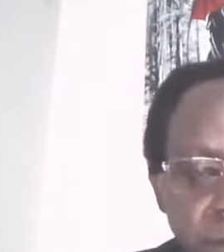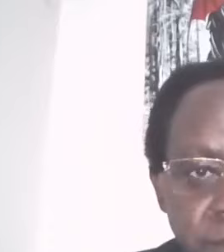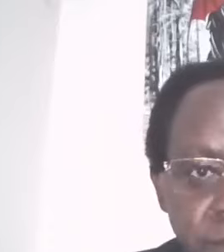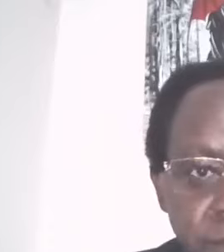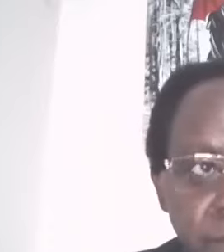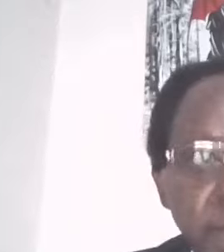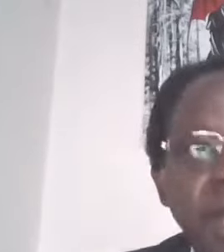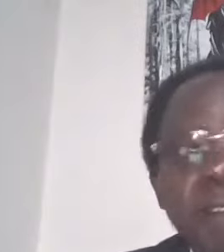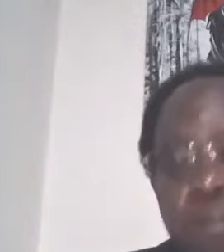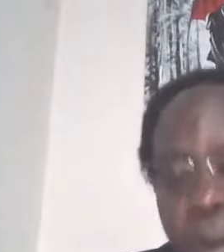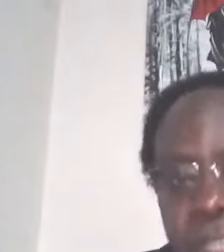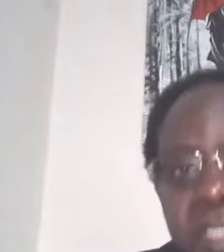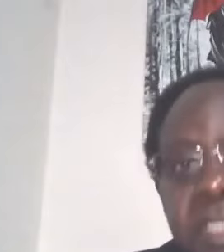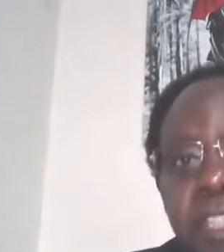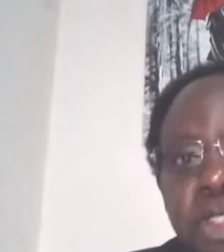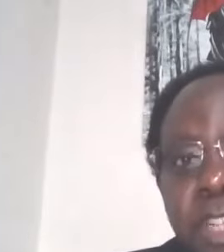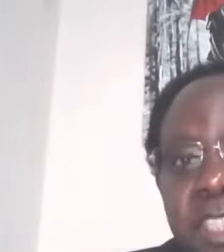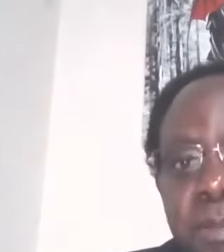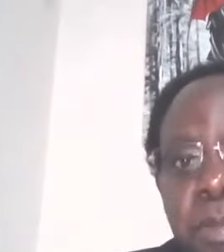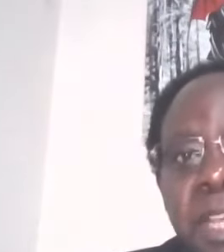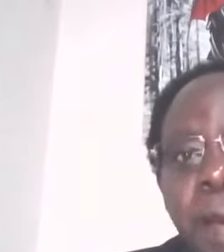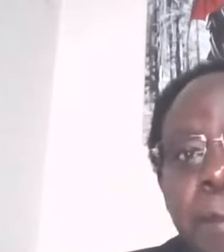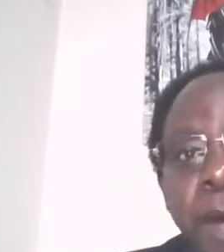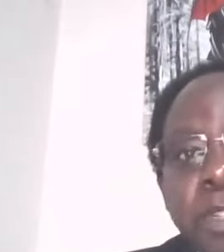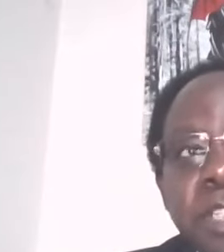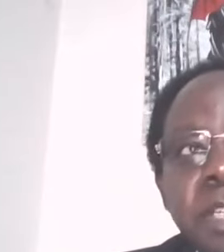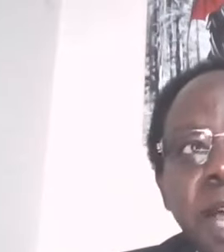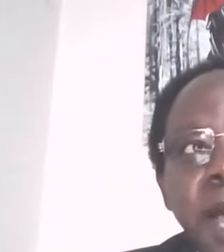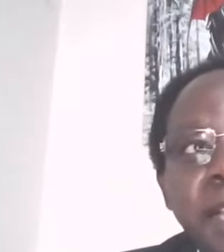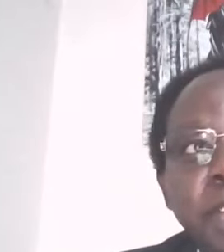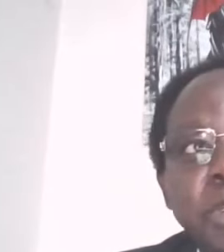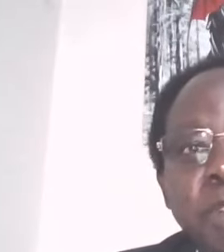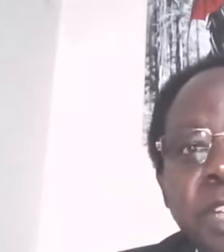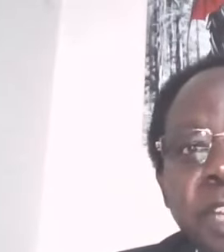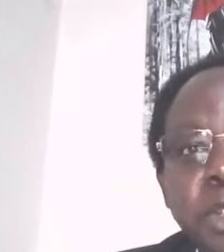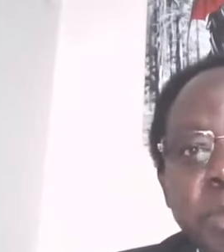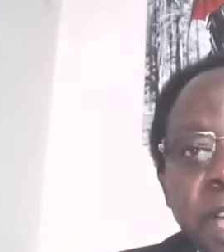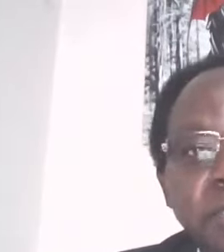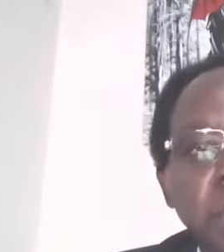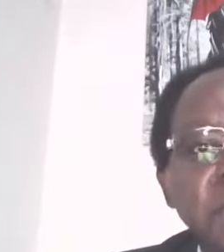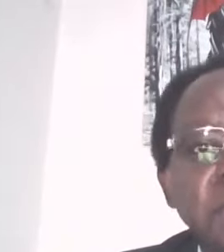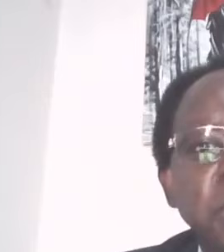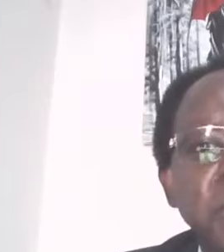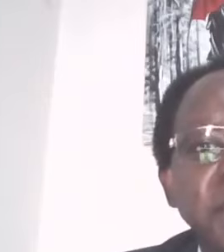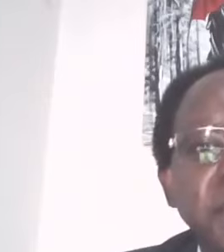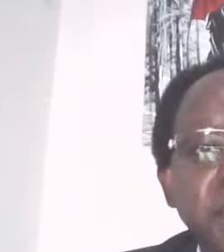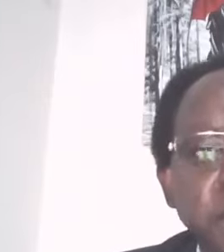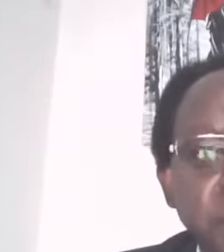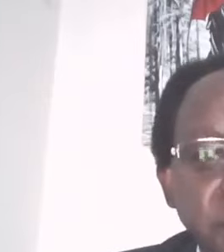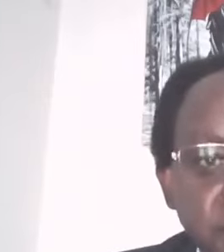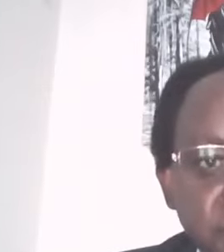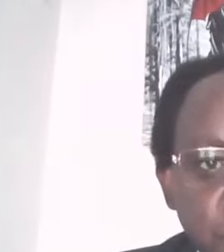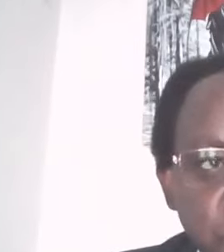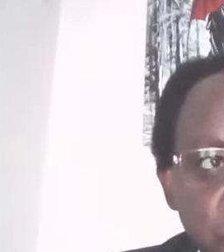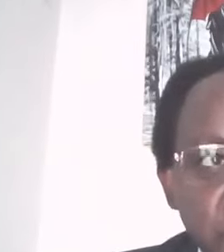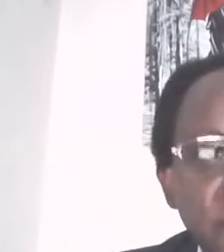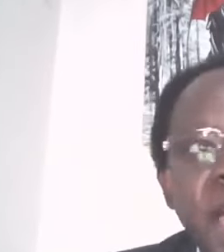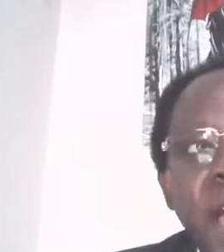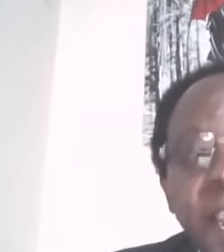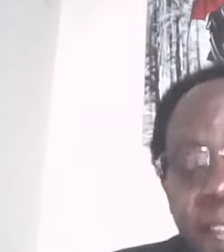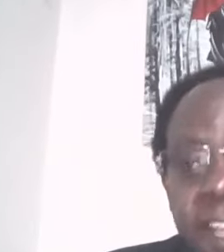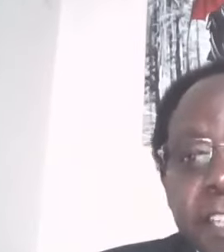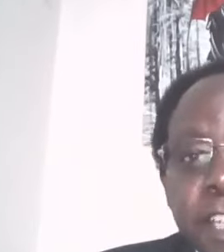vomiting. Vomiting is not simply about that you have taken too much. Vomiting could be an indication that there's a liver